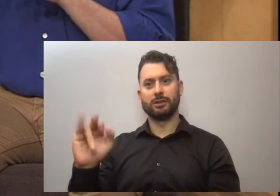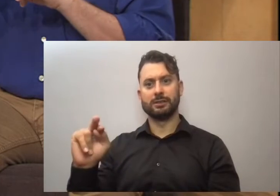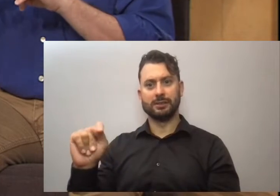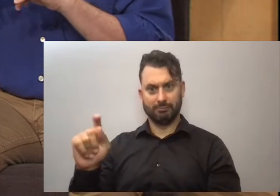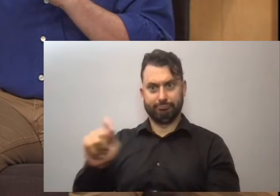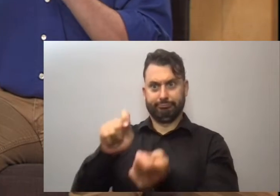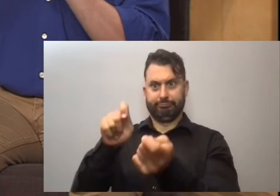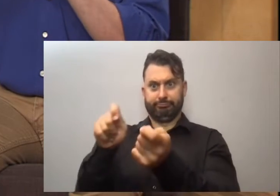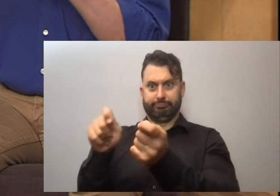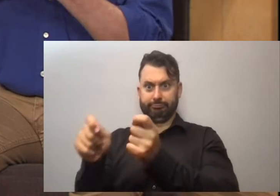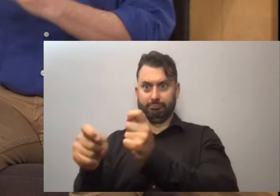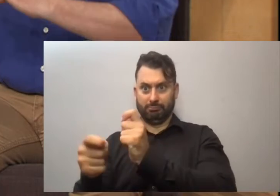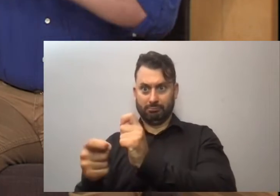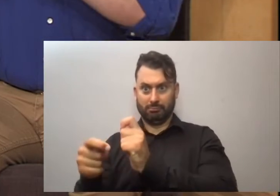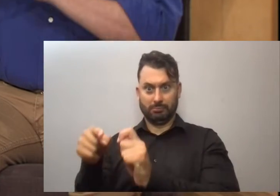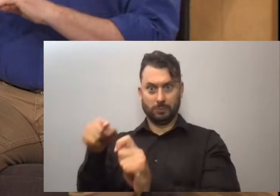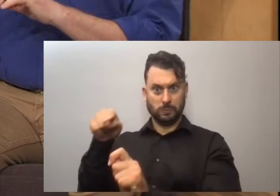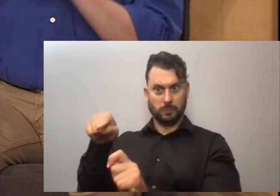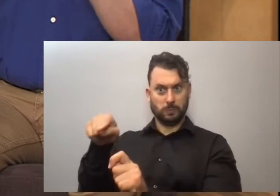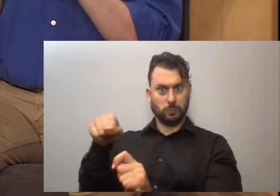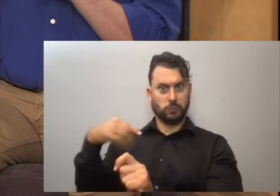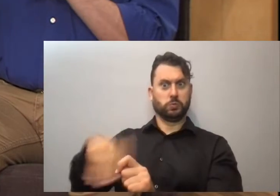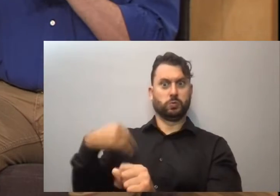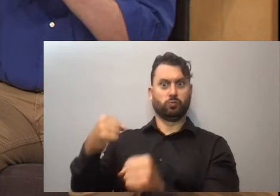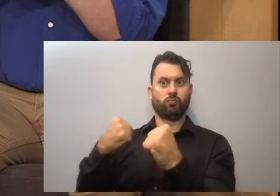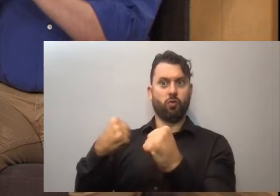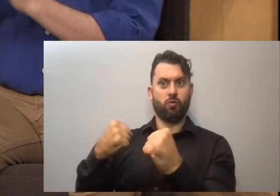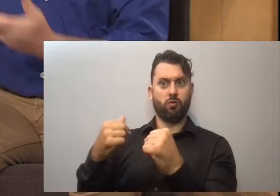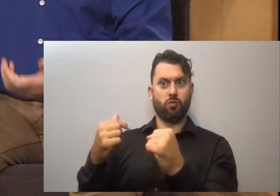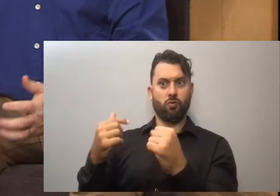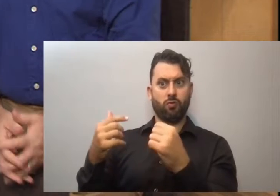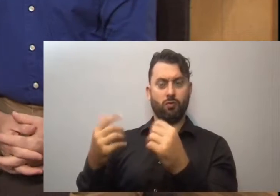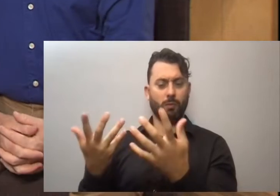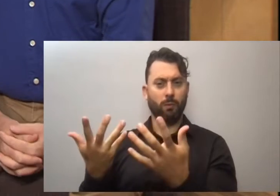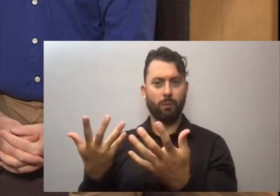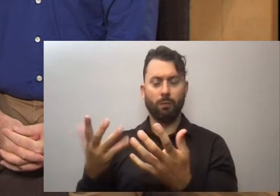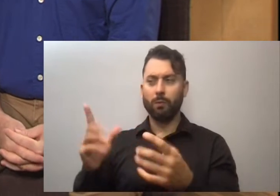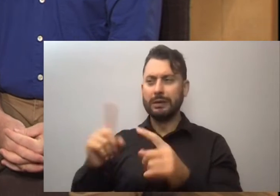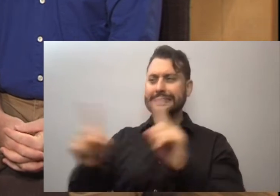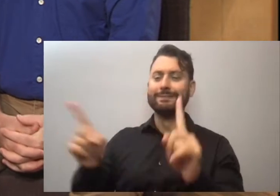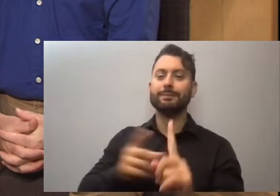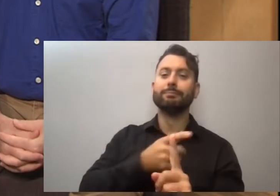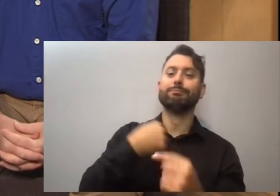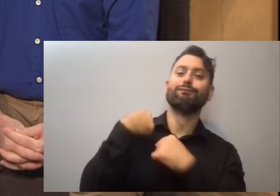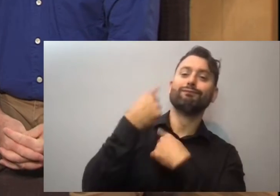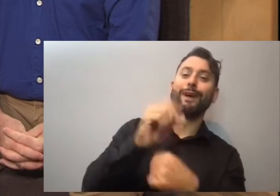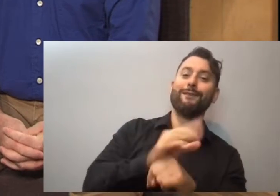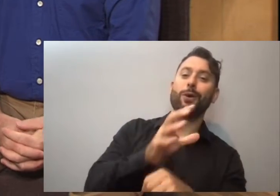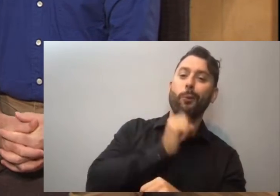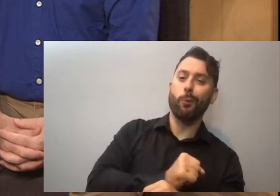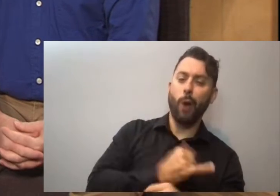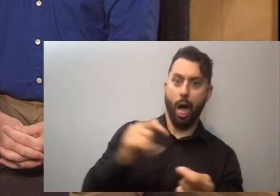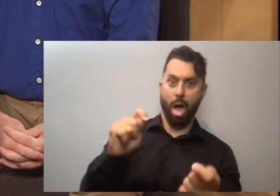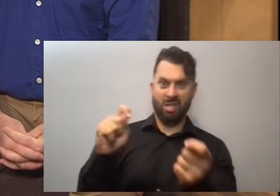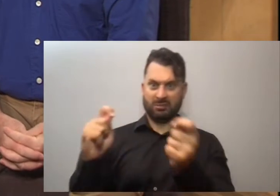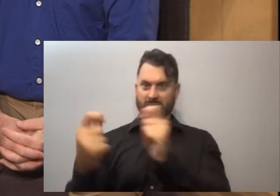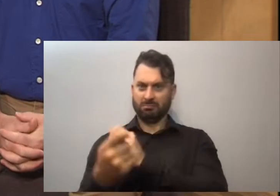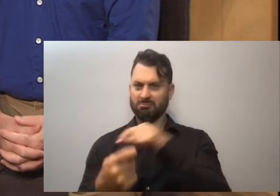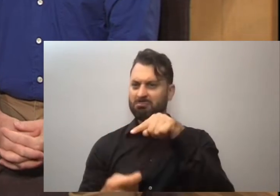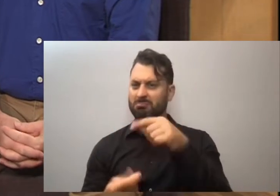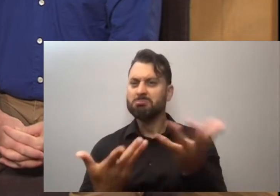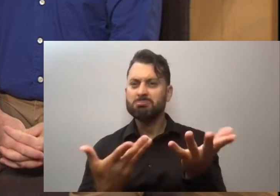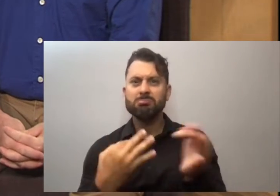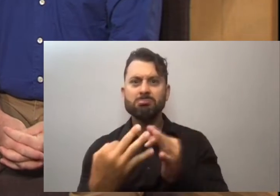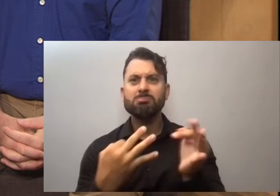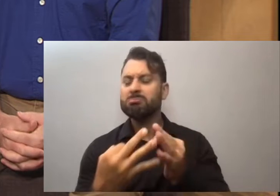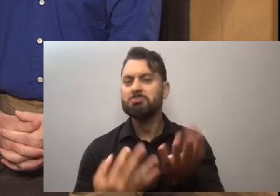that variant, should our deaf community be concerned about that? And how does that relate to COVID?